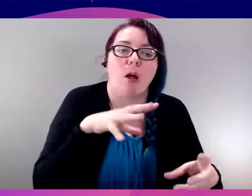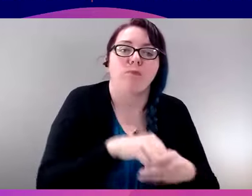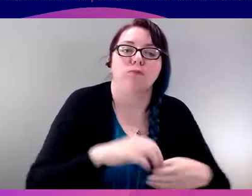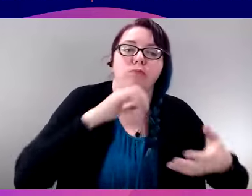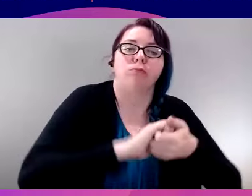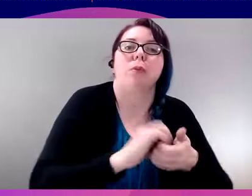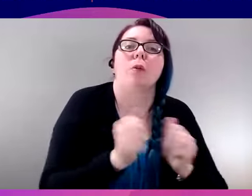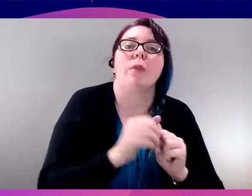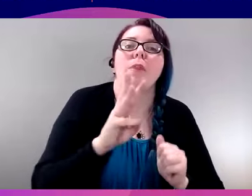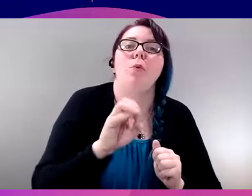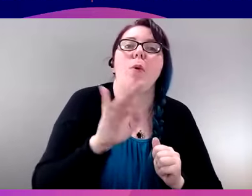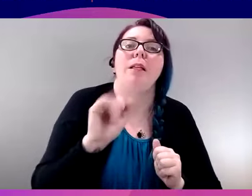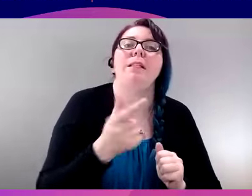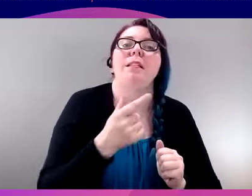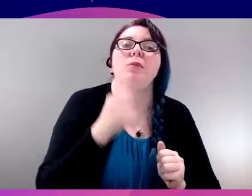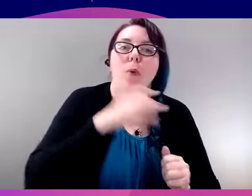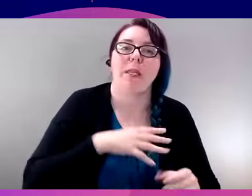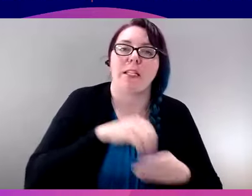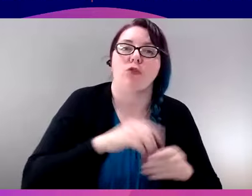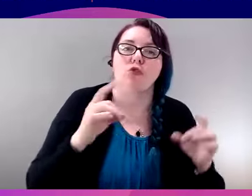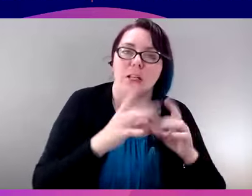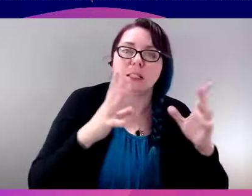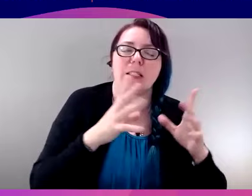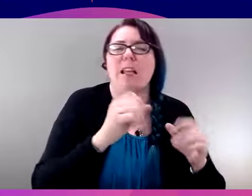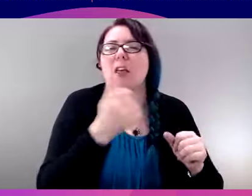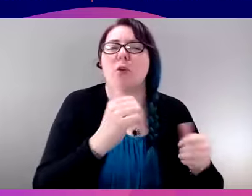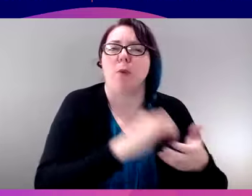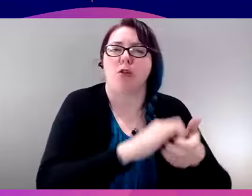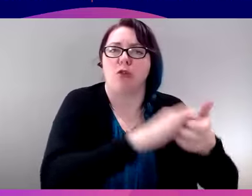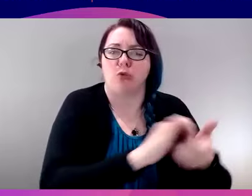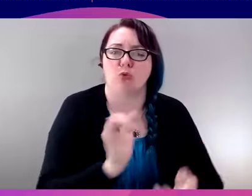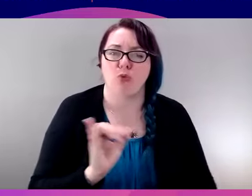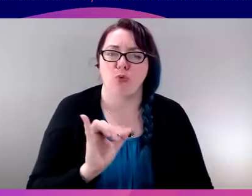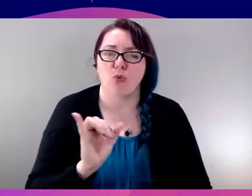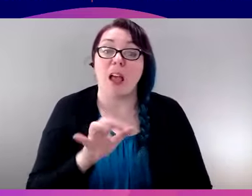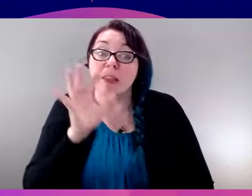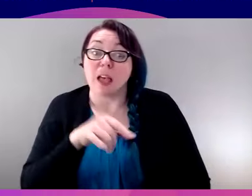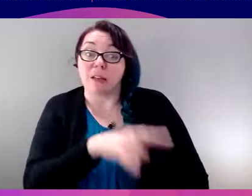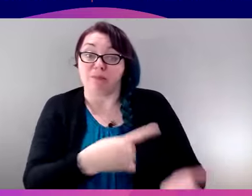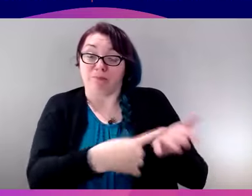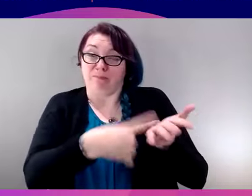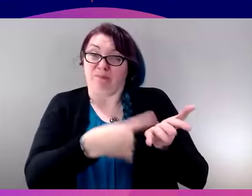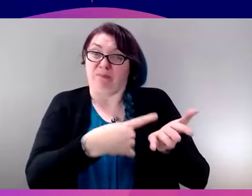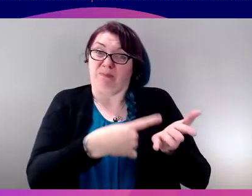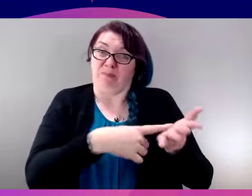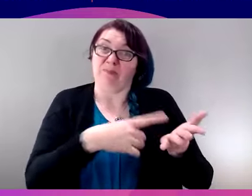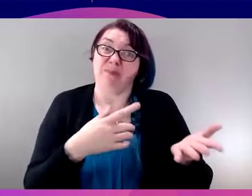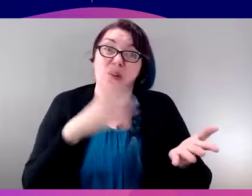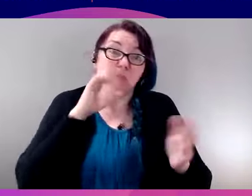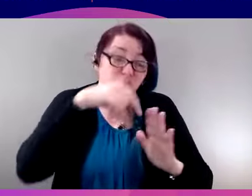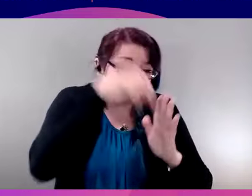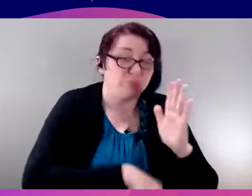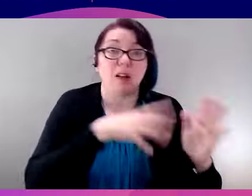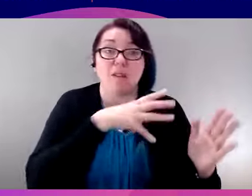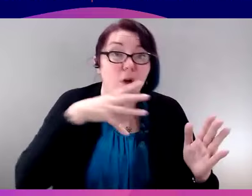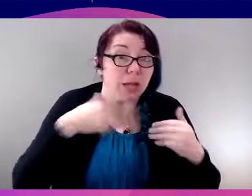Guelph to support survivors with animals, including farmed and larger companion animals. This module also highlights